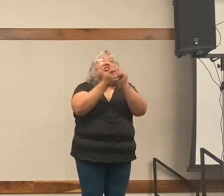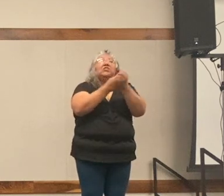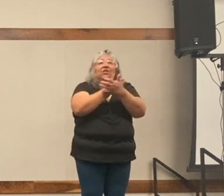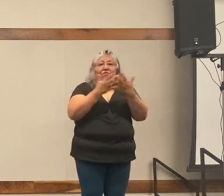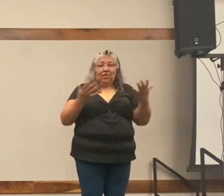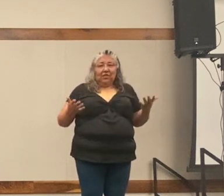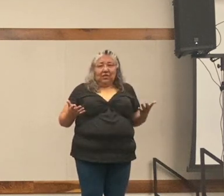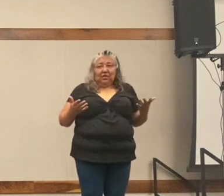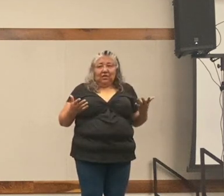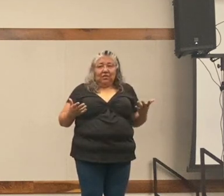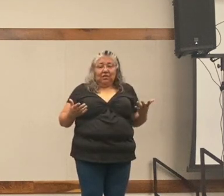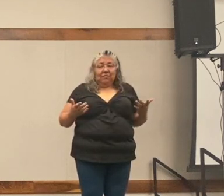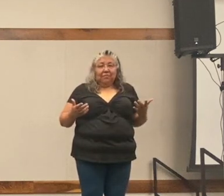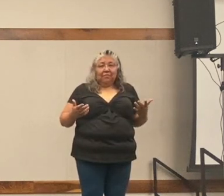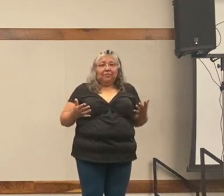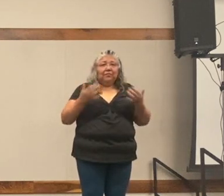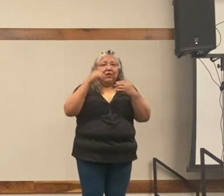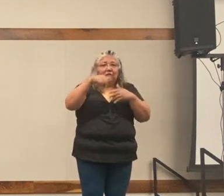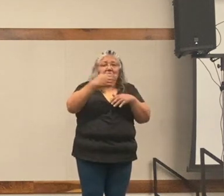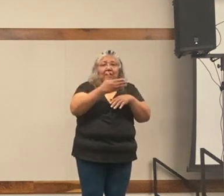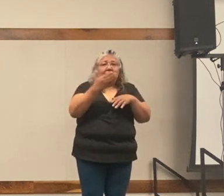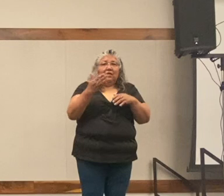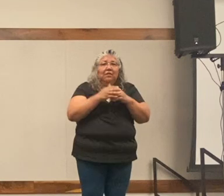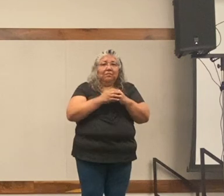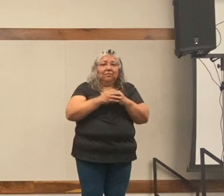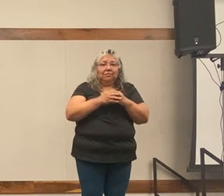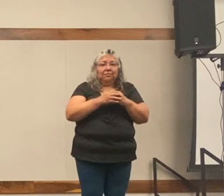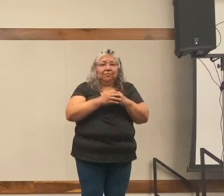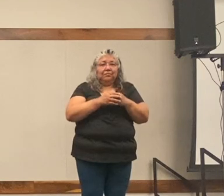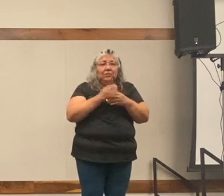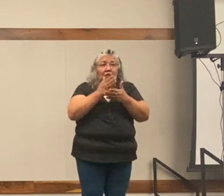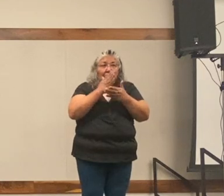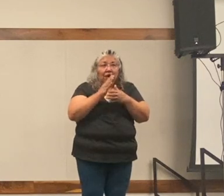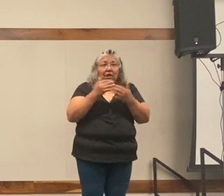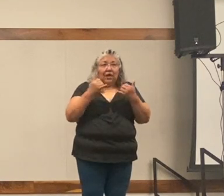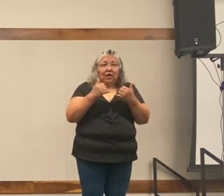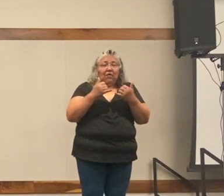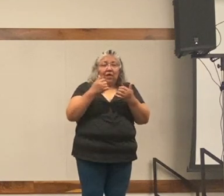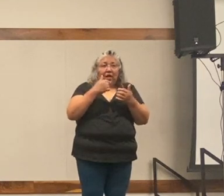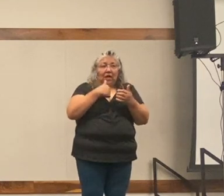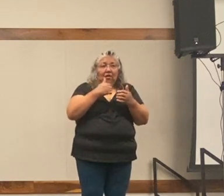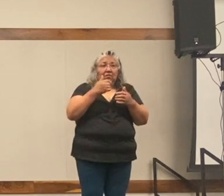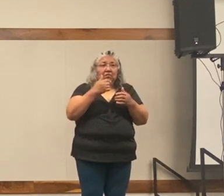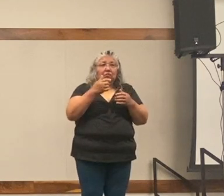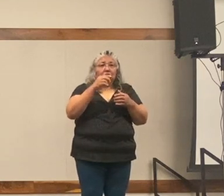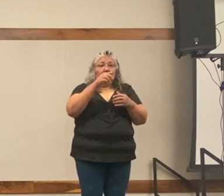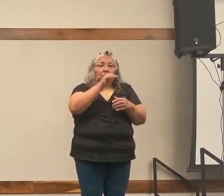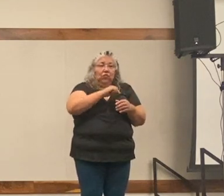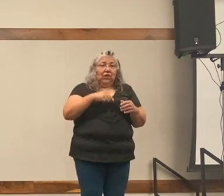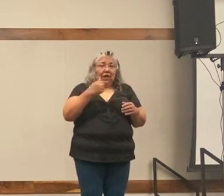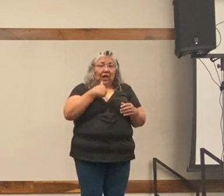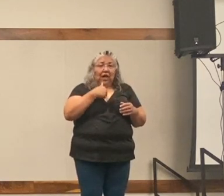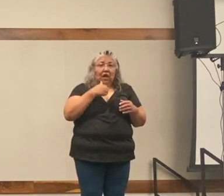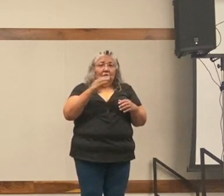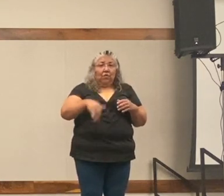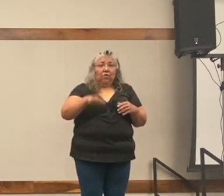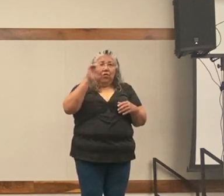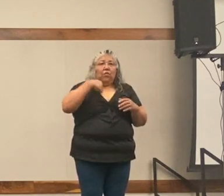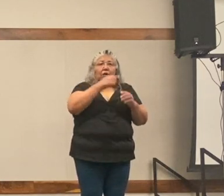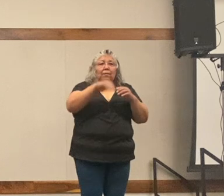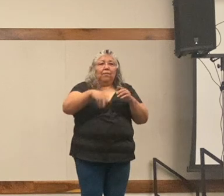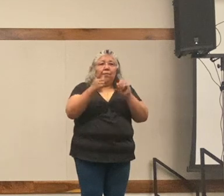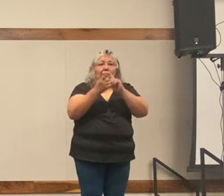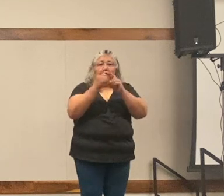everything. So here's the thing, right? So when Trudy and I were growing up, we met in junior